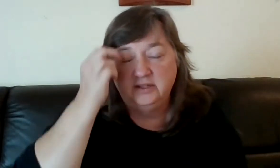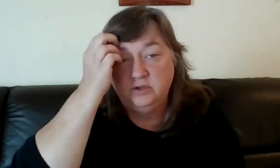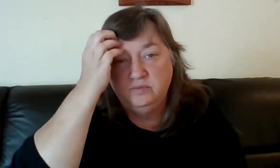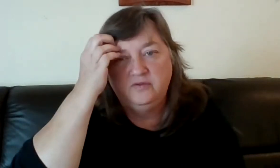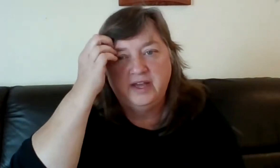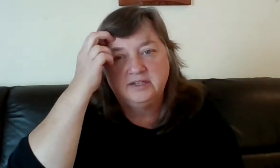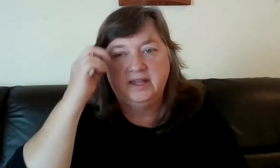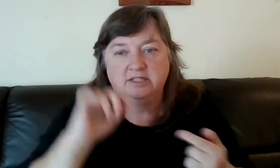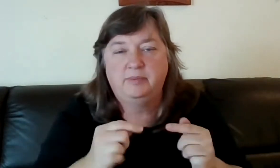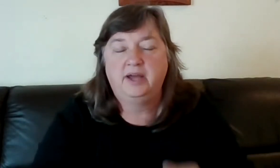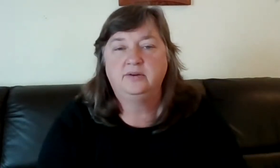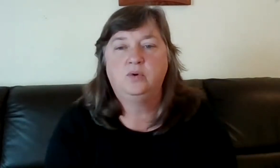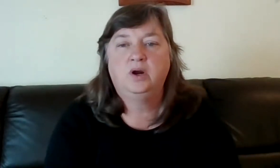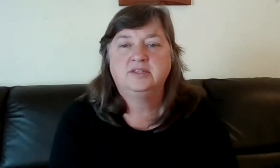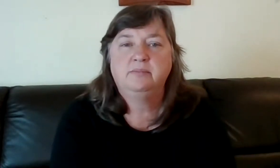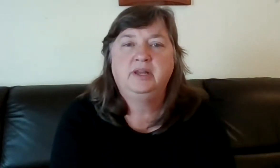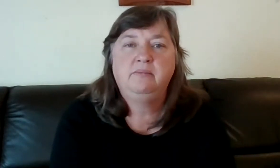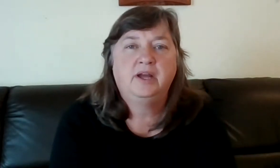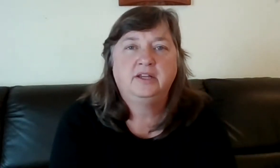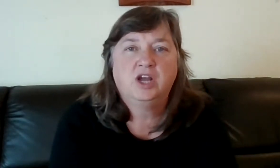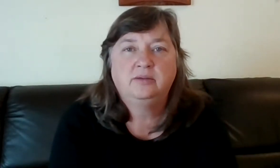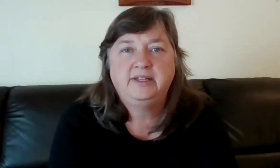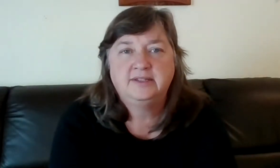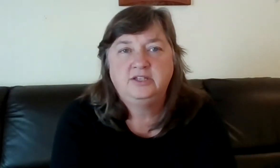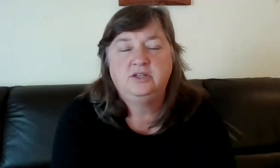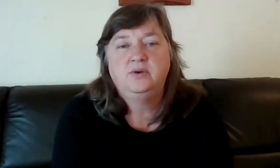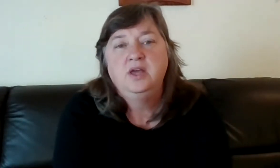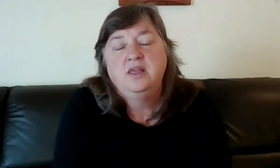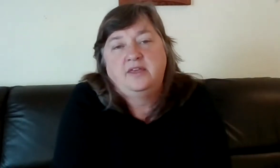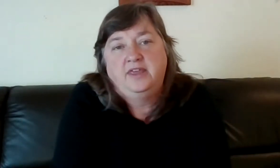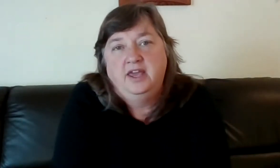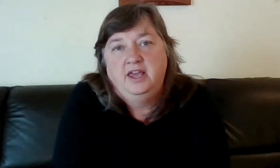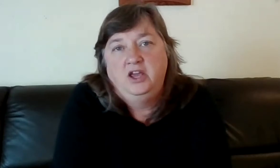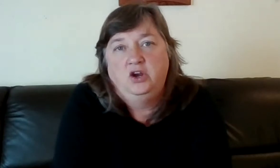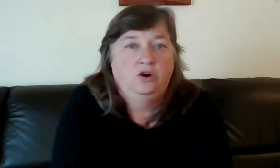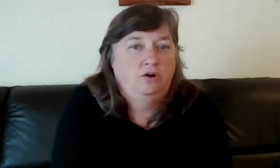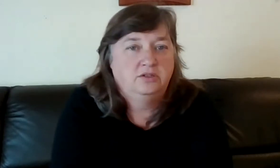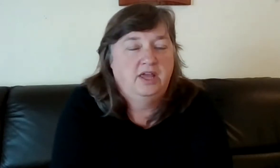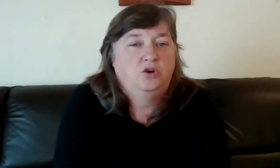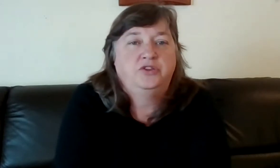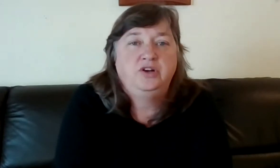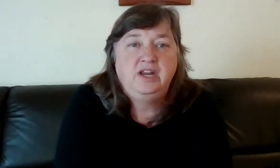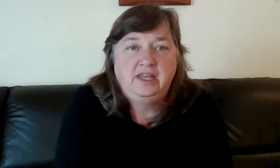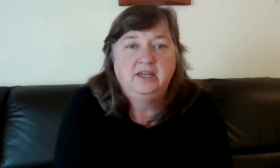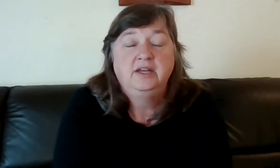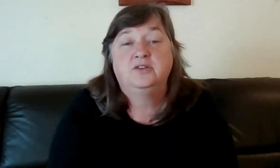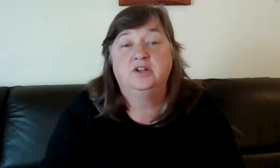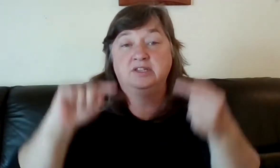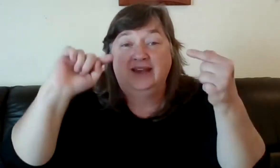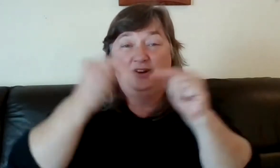you move that to that spot. Or as a child might say to you that they hurt their knee. So they're going to sign